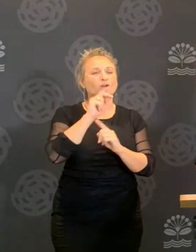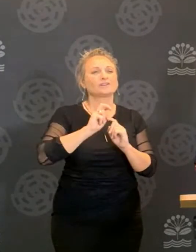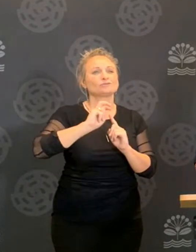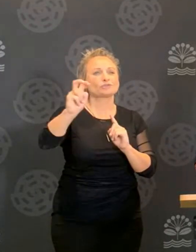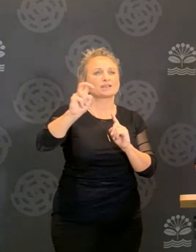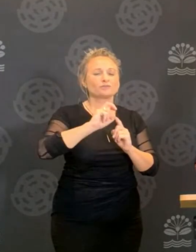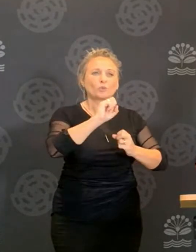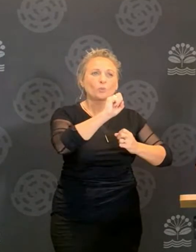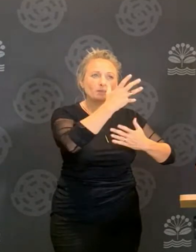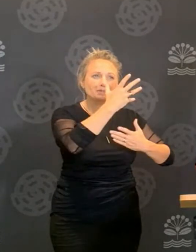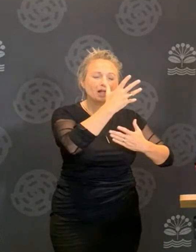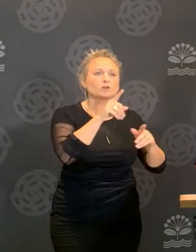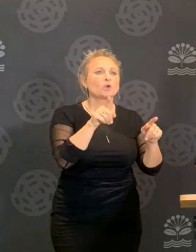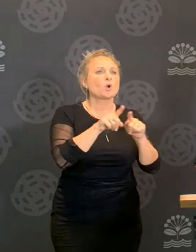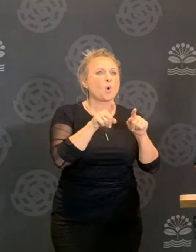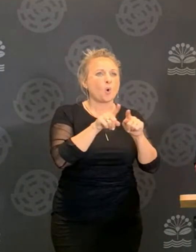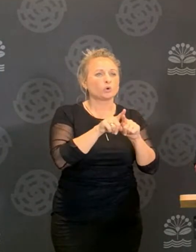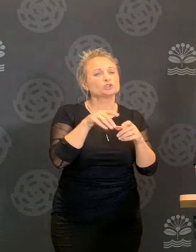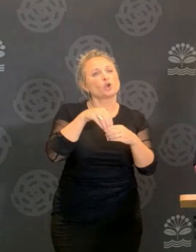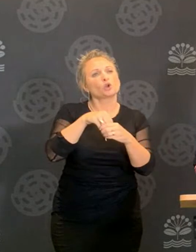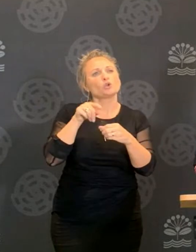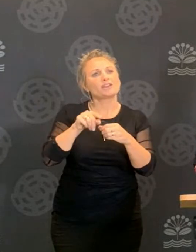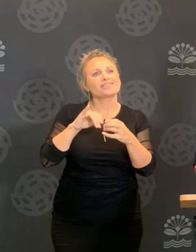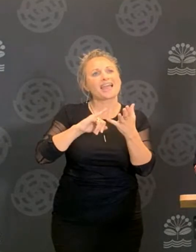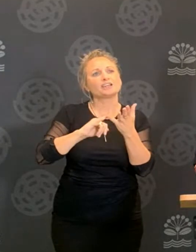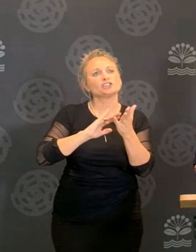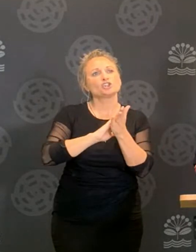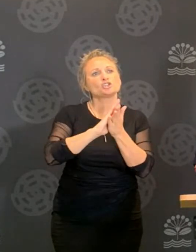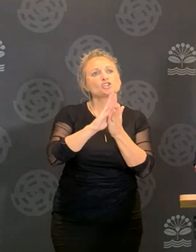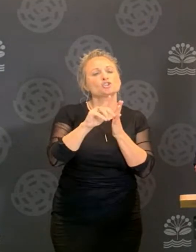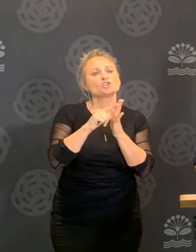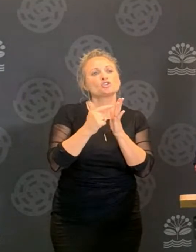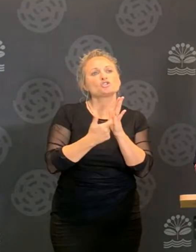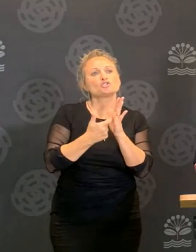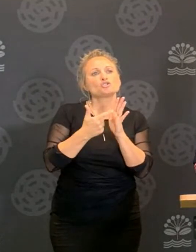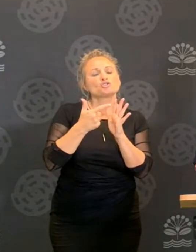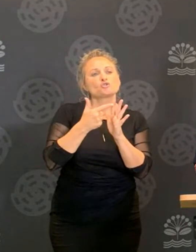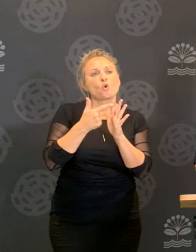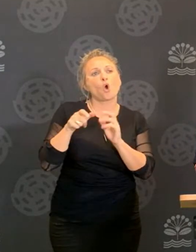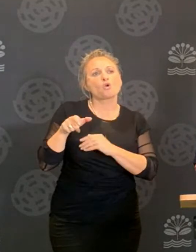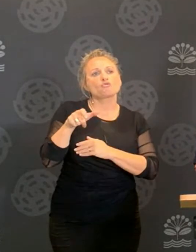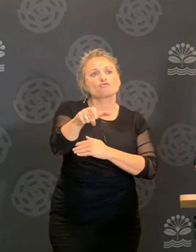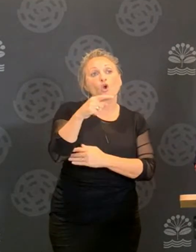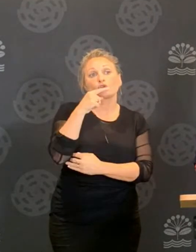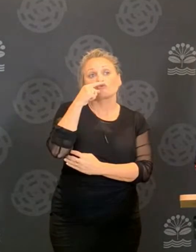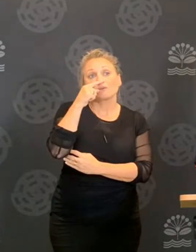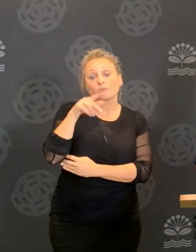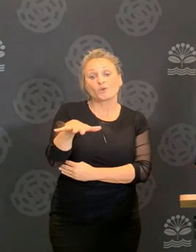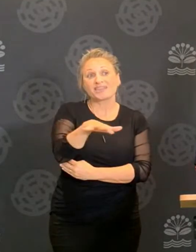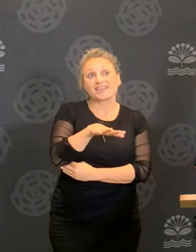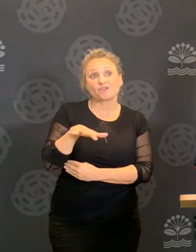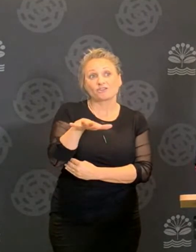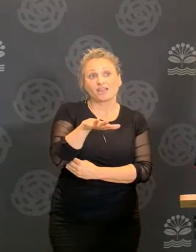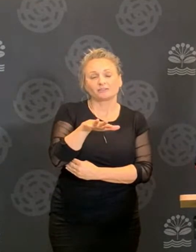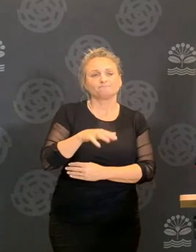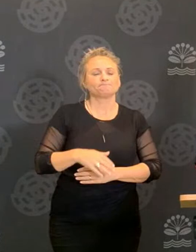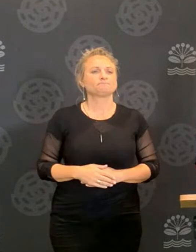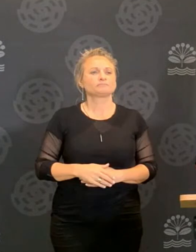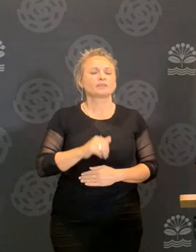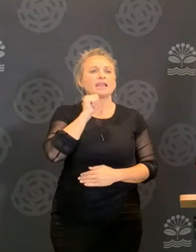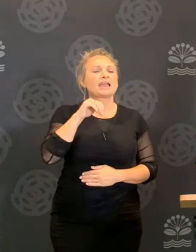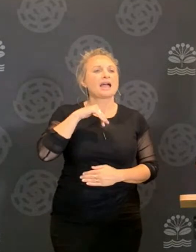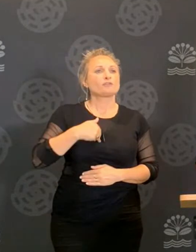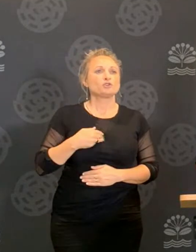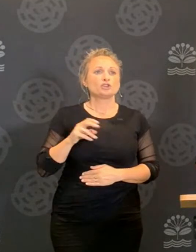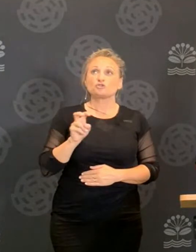Transport's website, including that Shore Road area that we've just talked about. If you do need to travel north, State